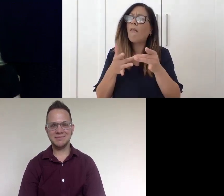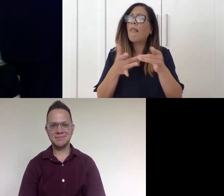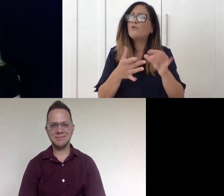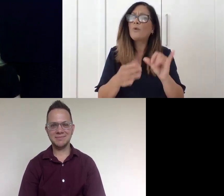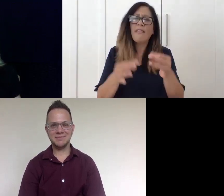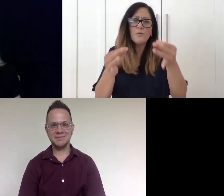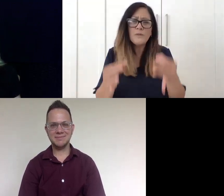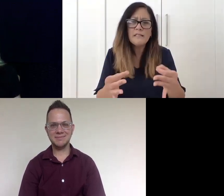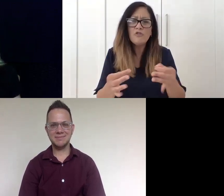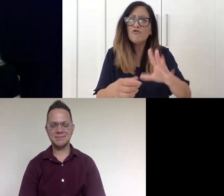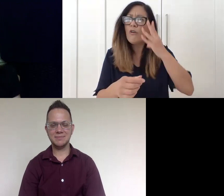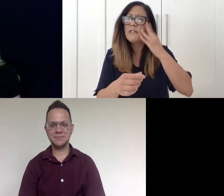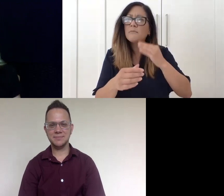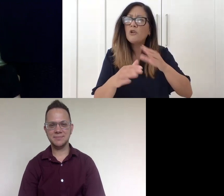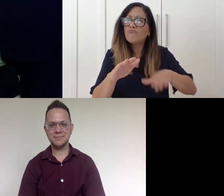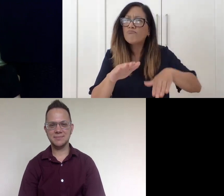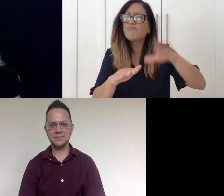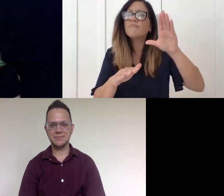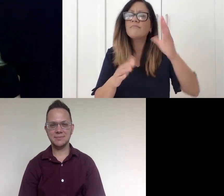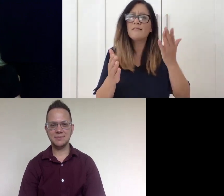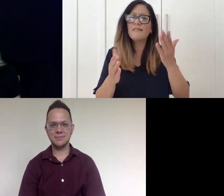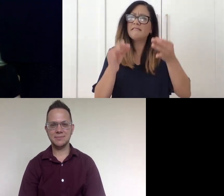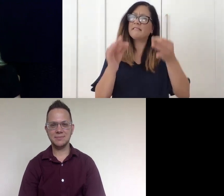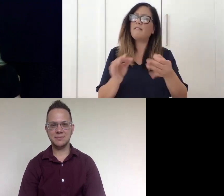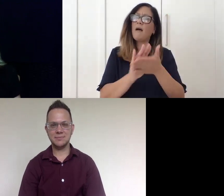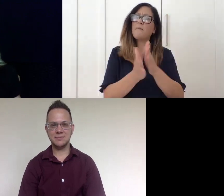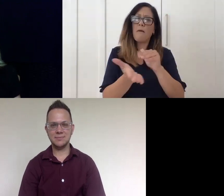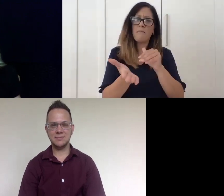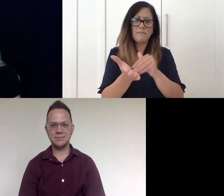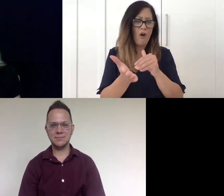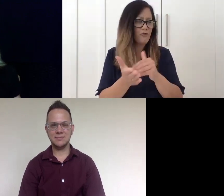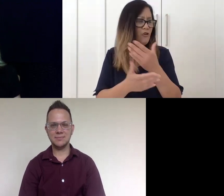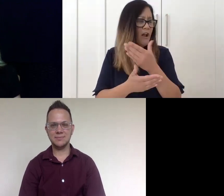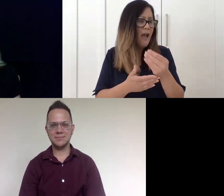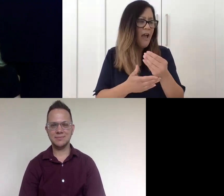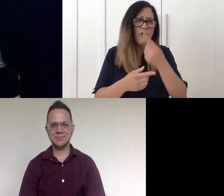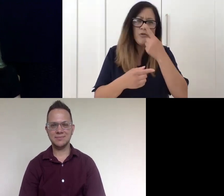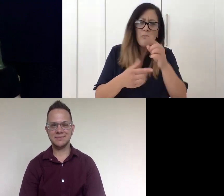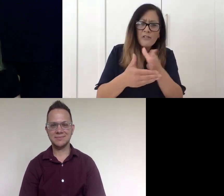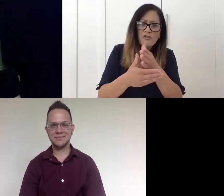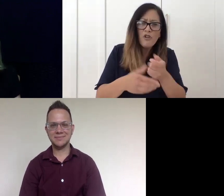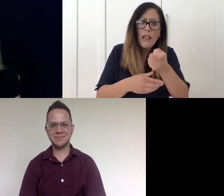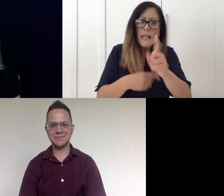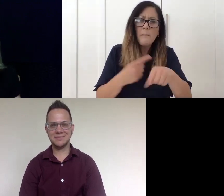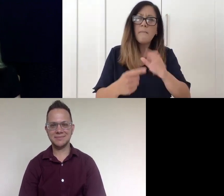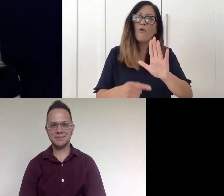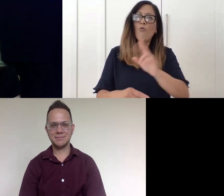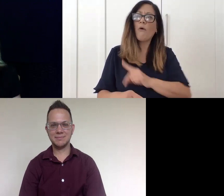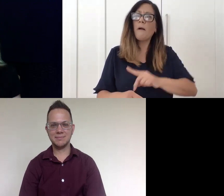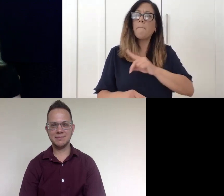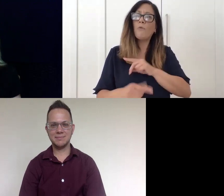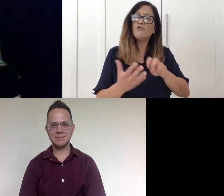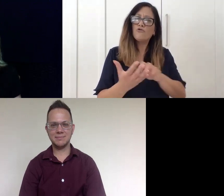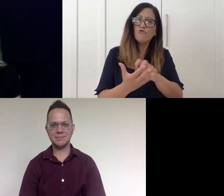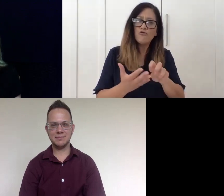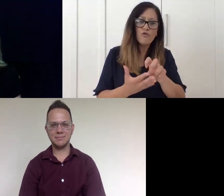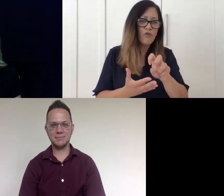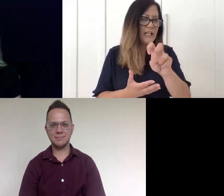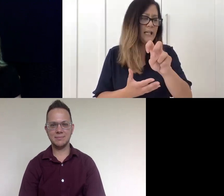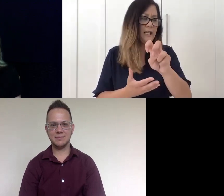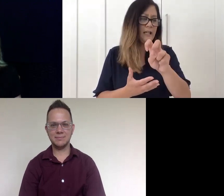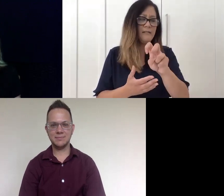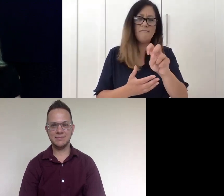what influenced you to become a doctor, what kinds of experiences you had in your life that made you want to be a doctor. Maybe you could share